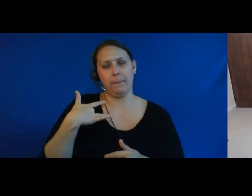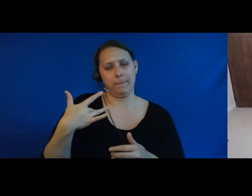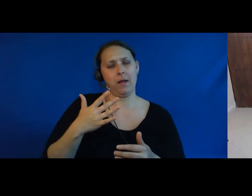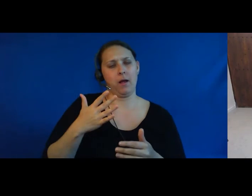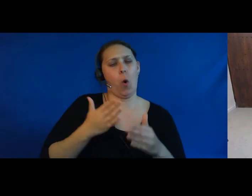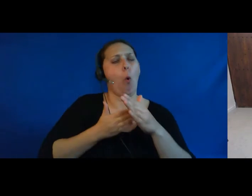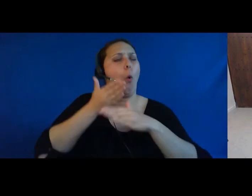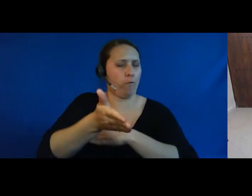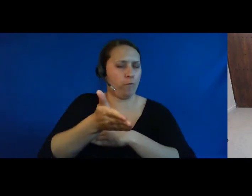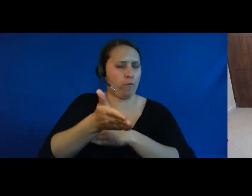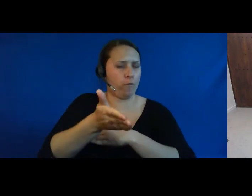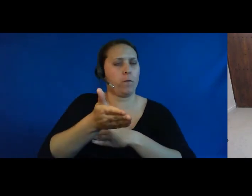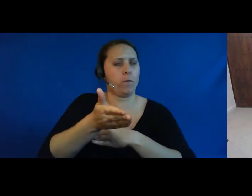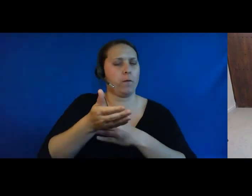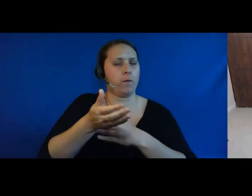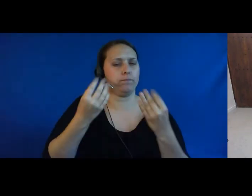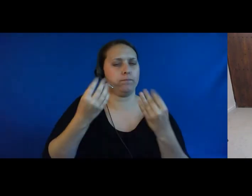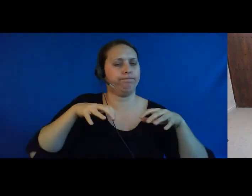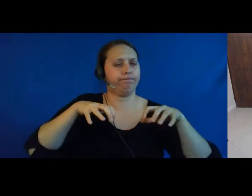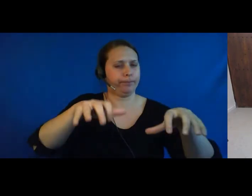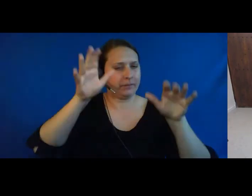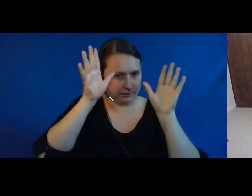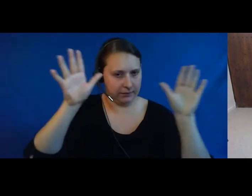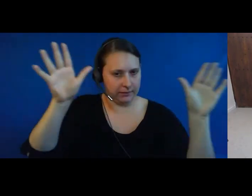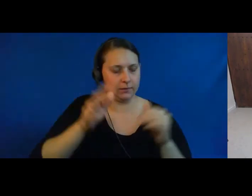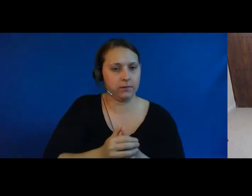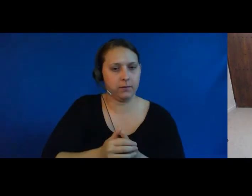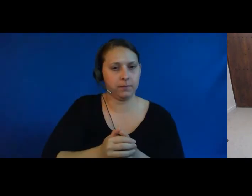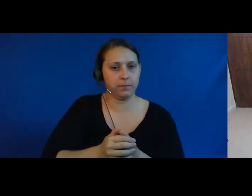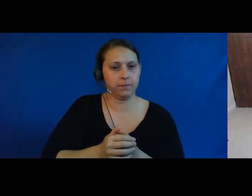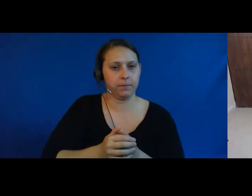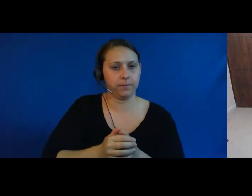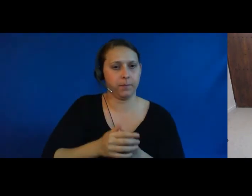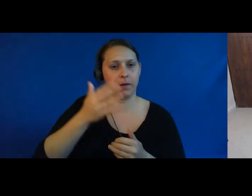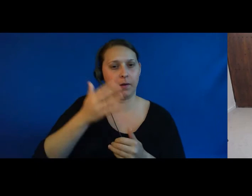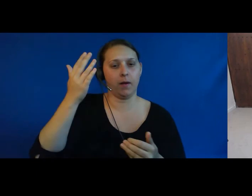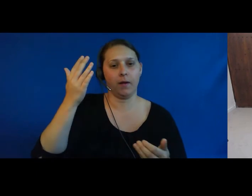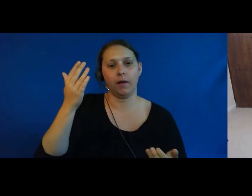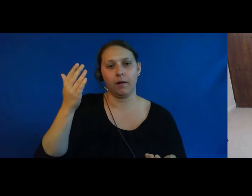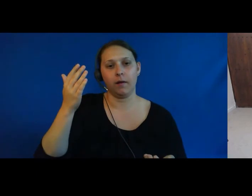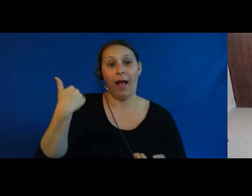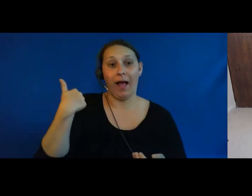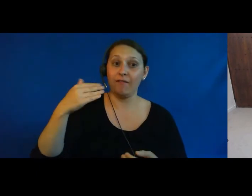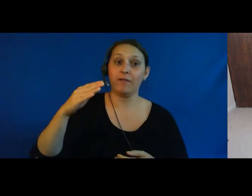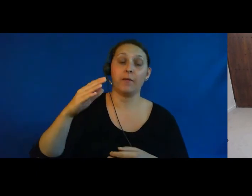because of the loss of the European and brown bear and wolves and things like that.